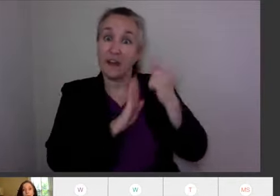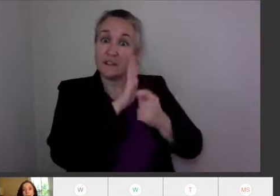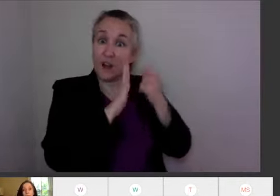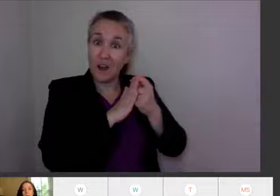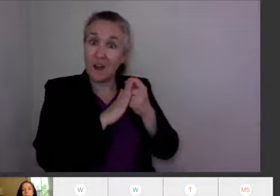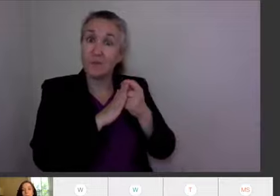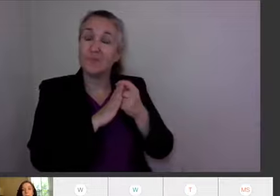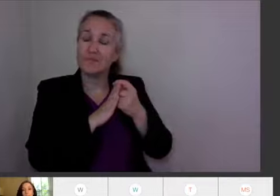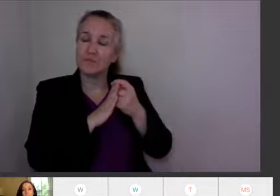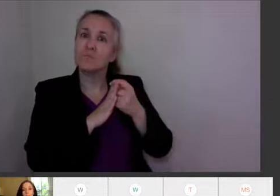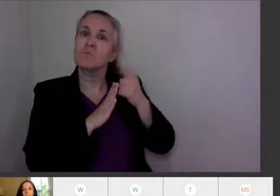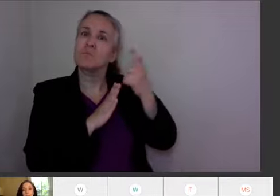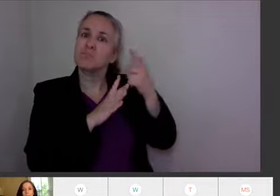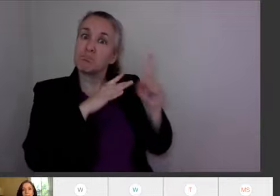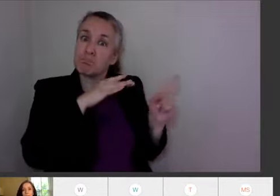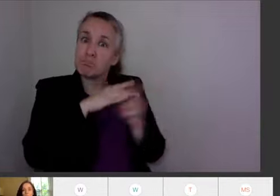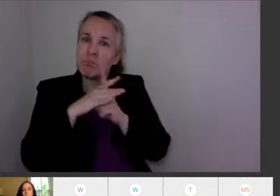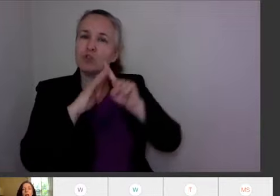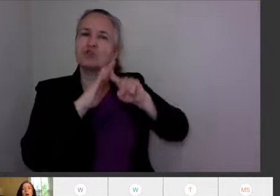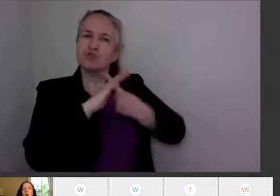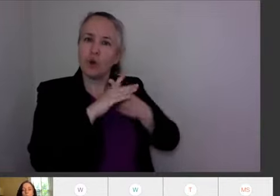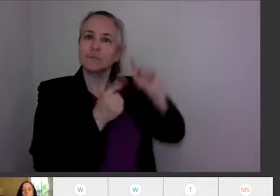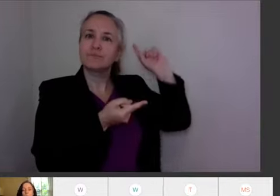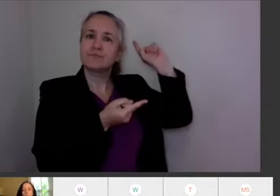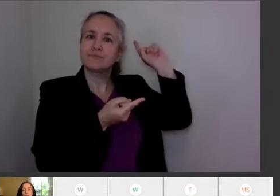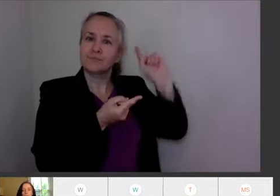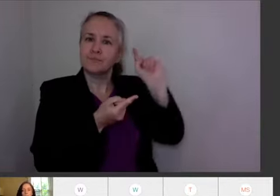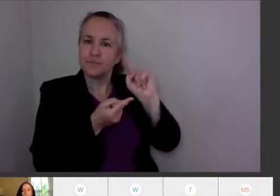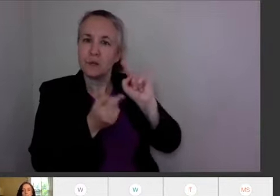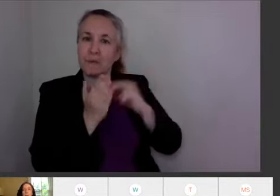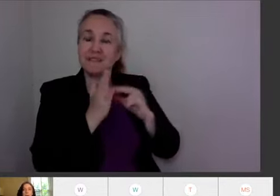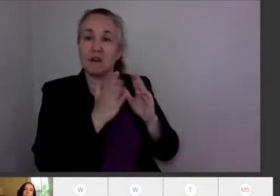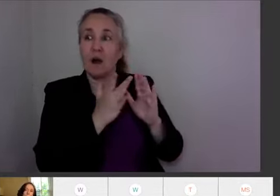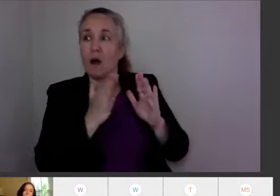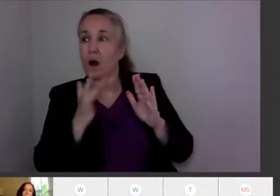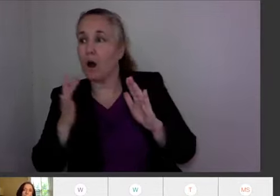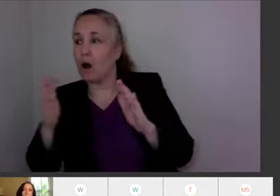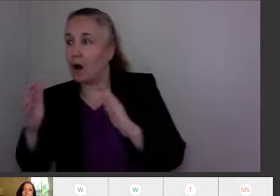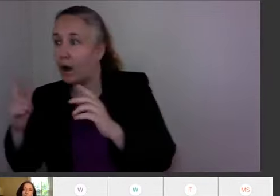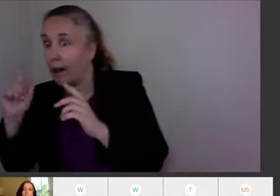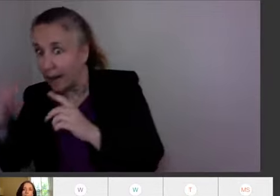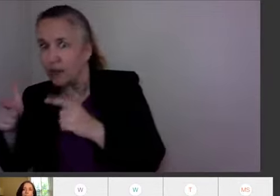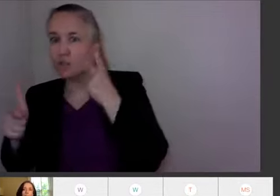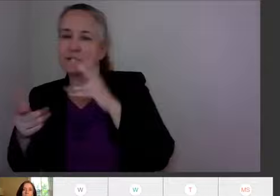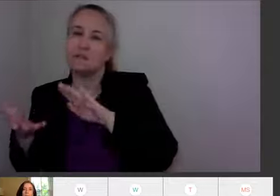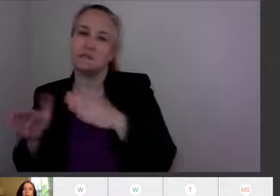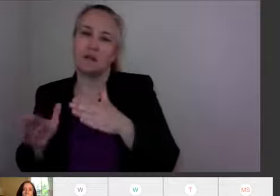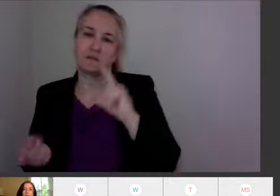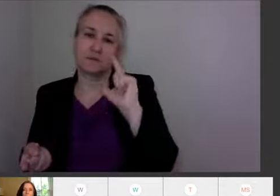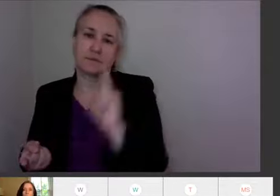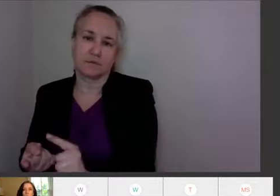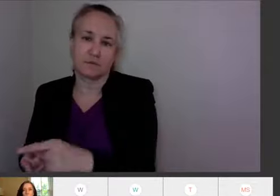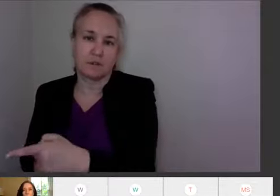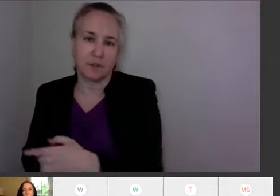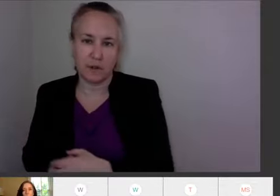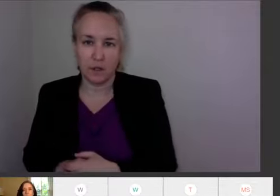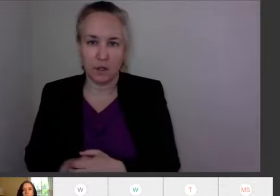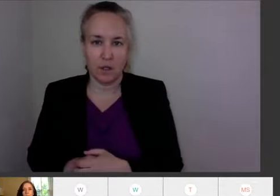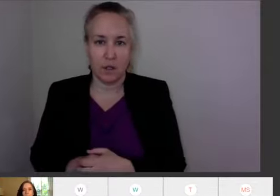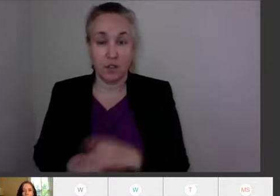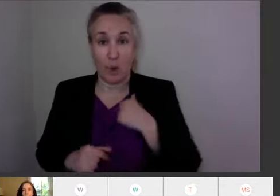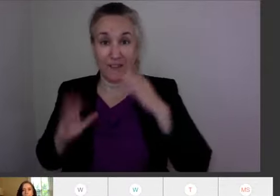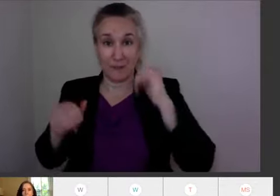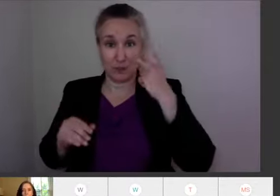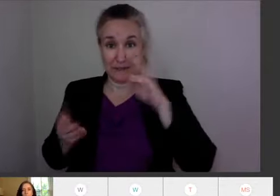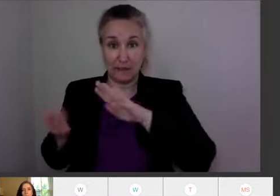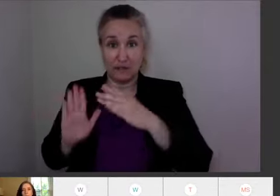of going down in many, many places. So I hope that we don't see a big spike in deaths, but I would assume that we will